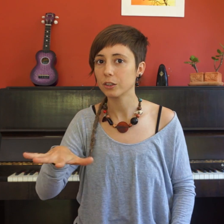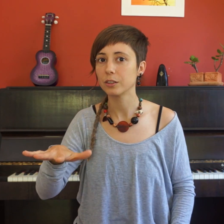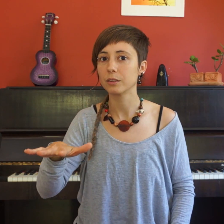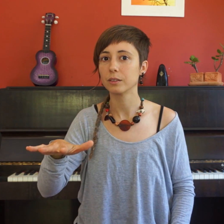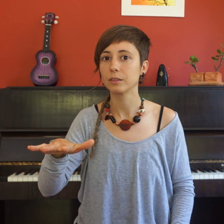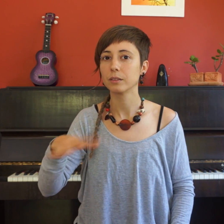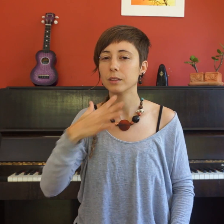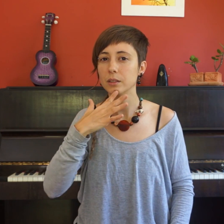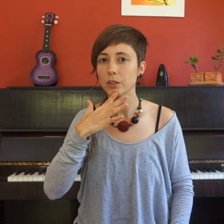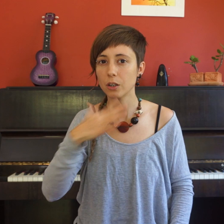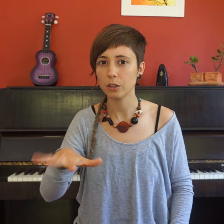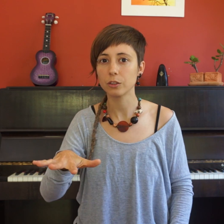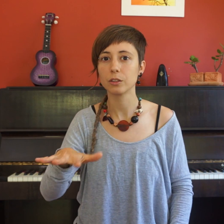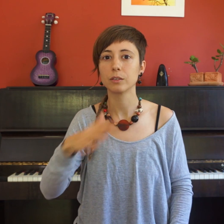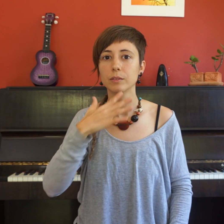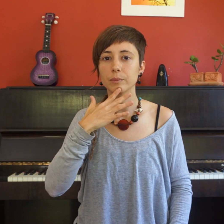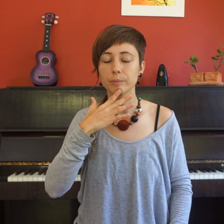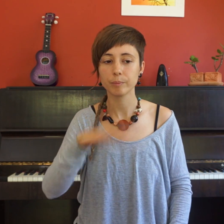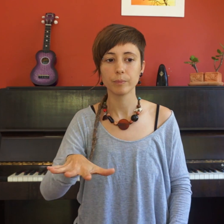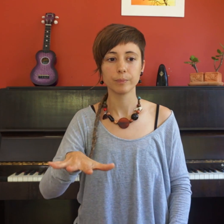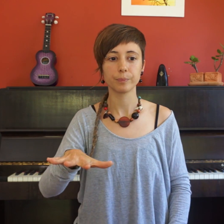Hot. This is hot.